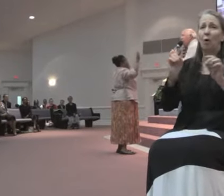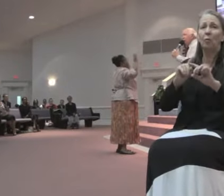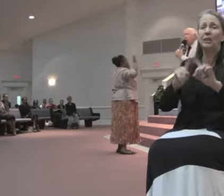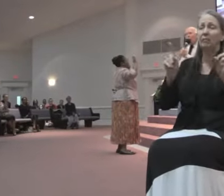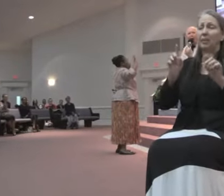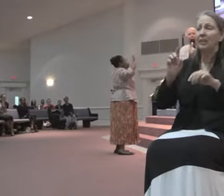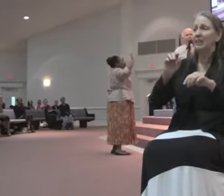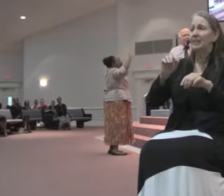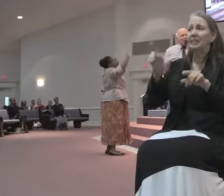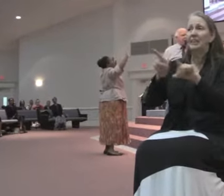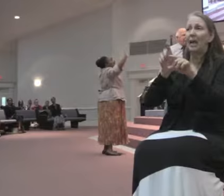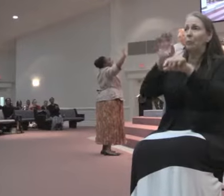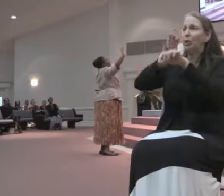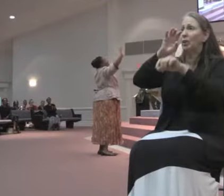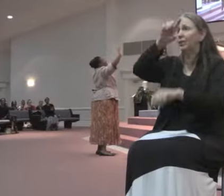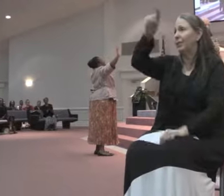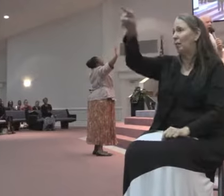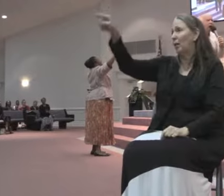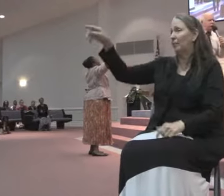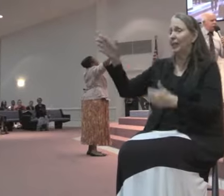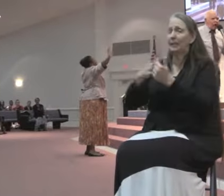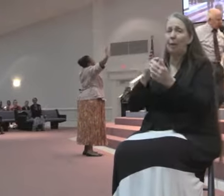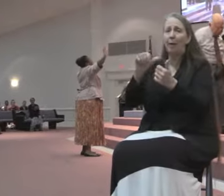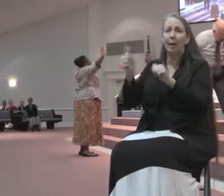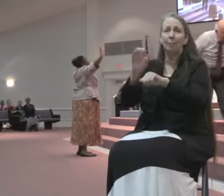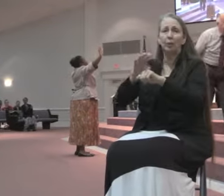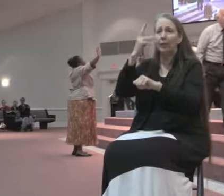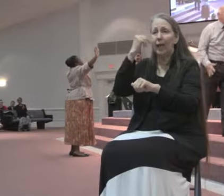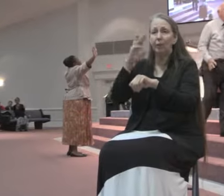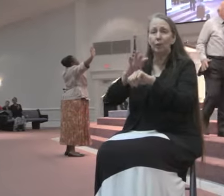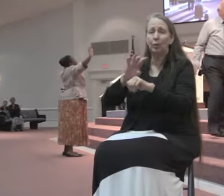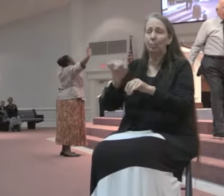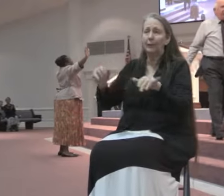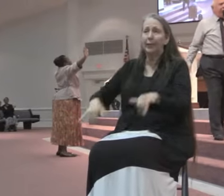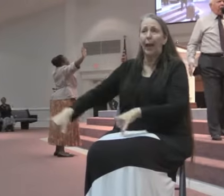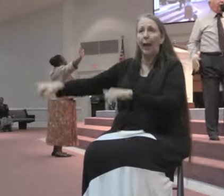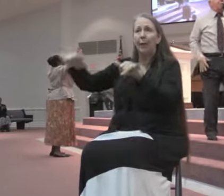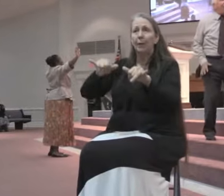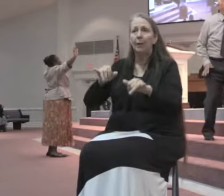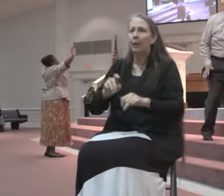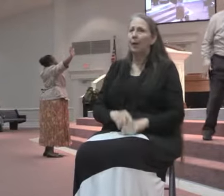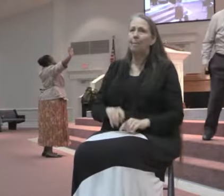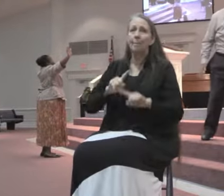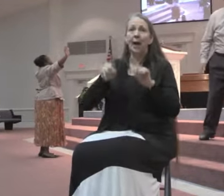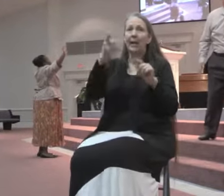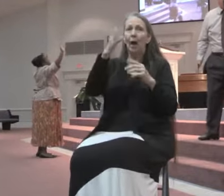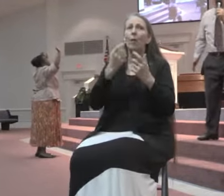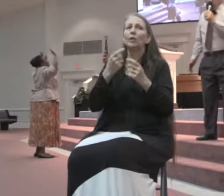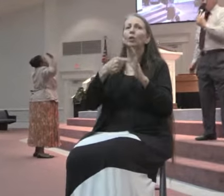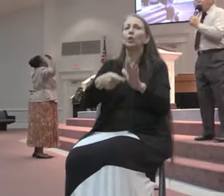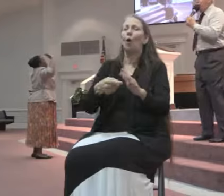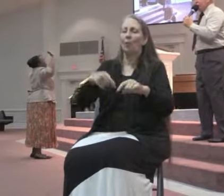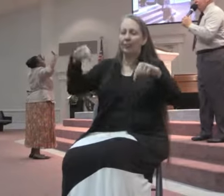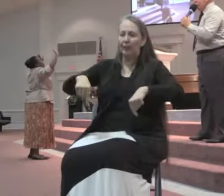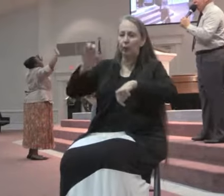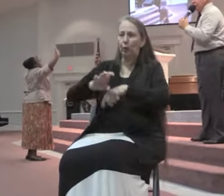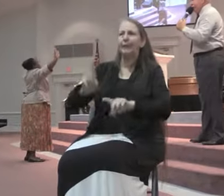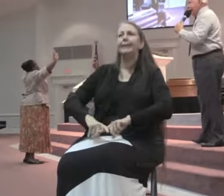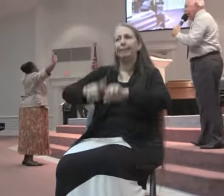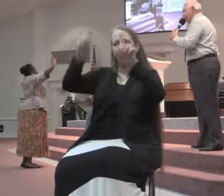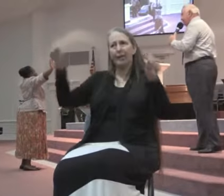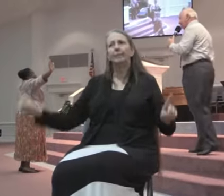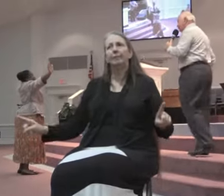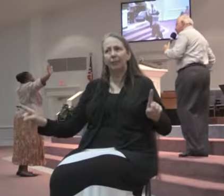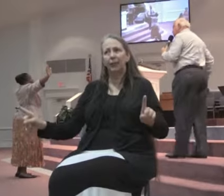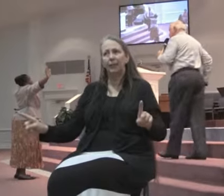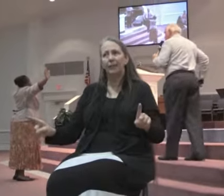city. You are apostolic because your God is there to confirm who you are and what you do and